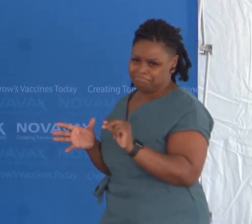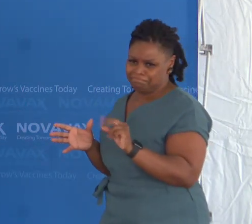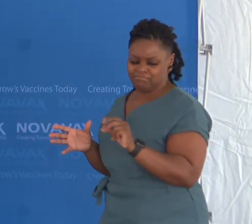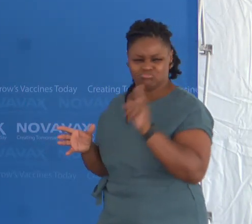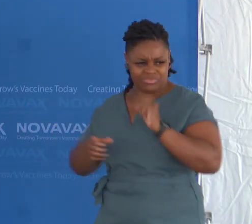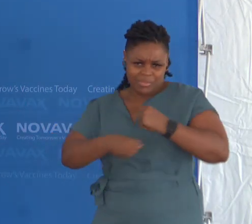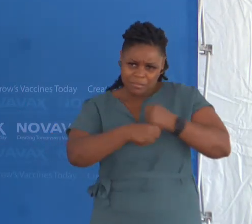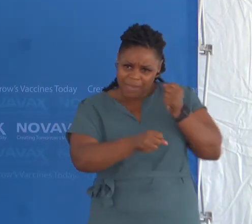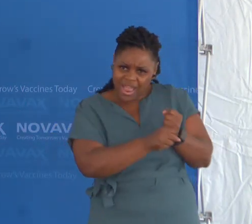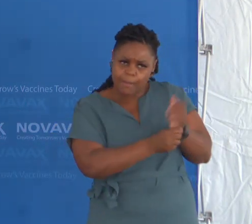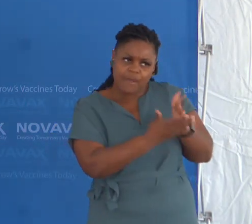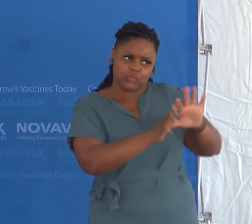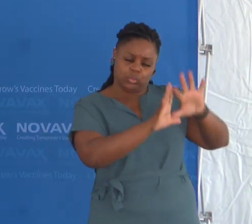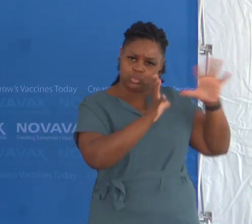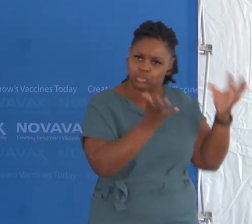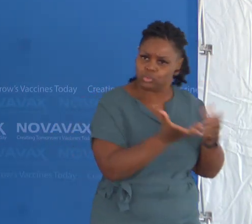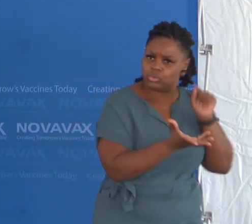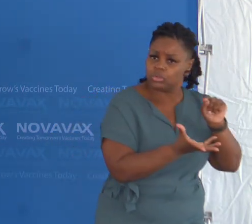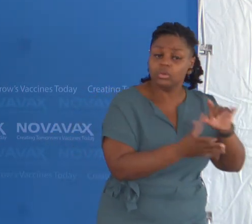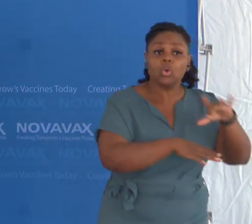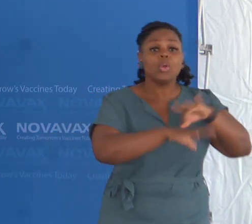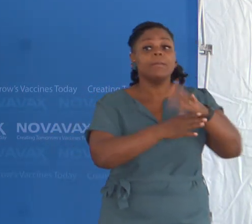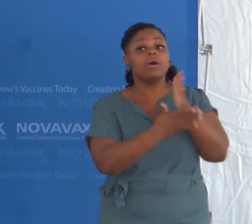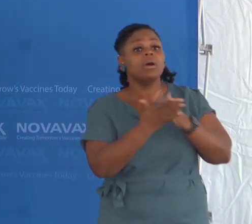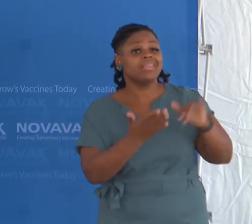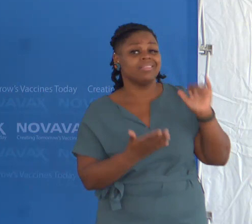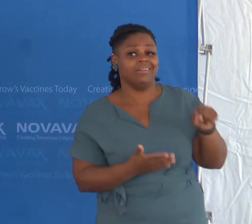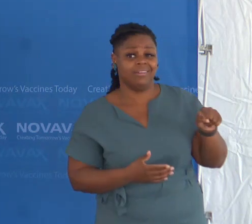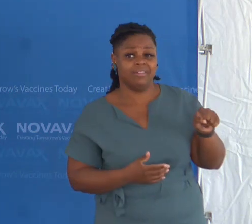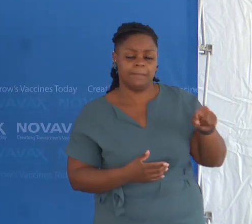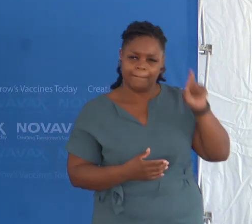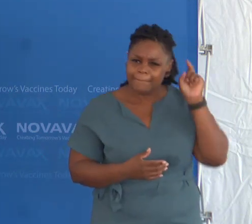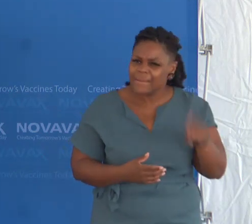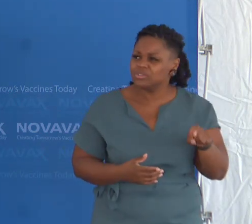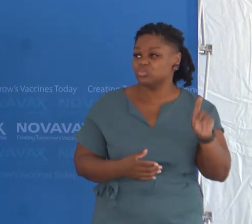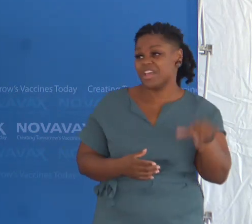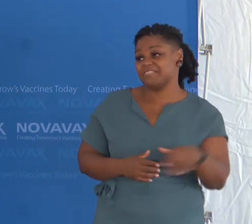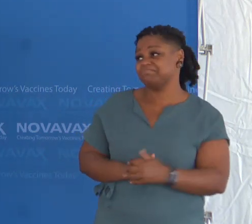global economy, and that's what we're doing. And our little company